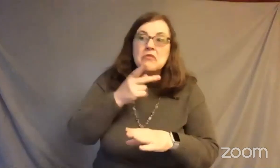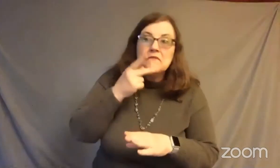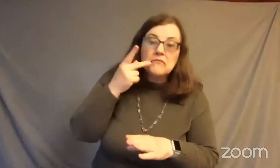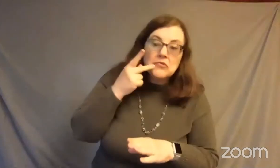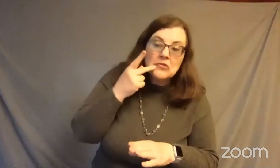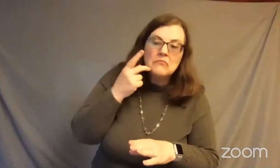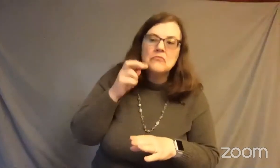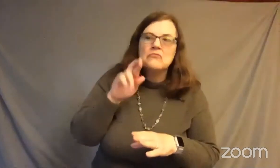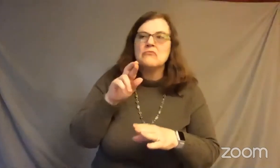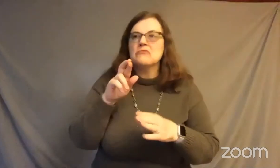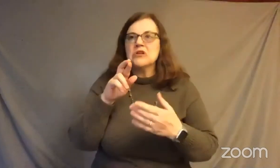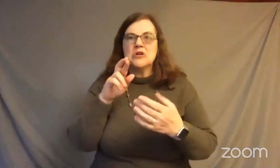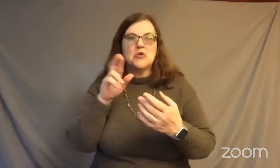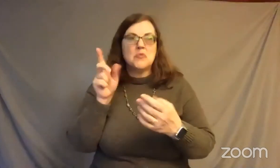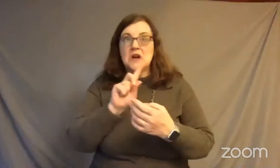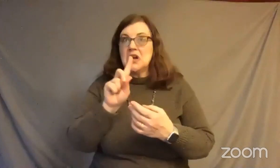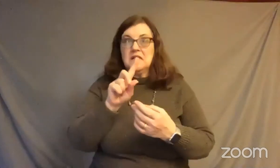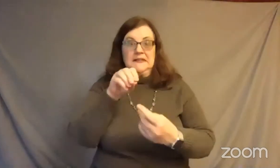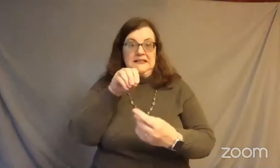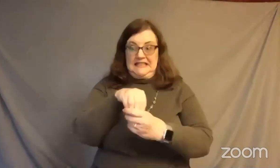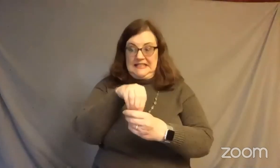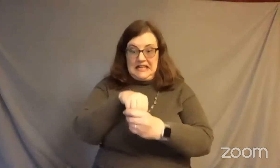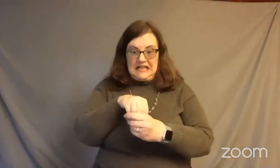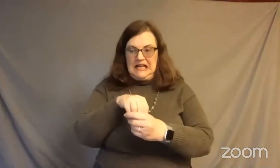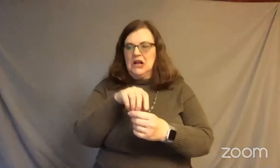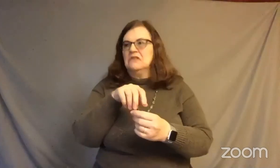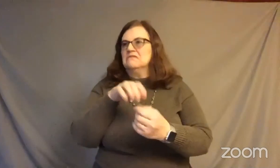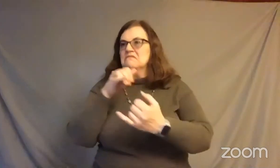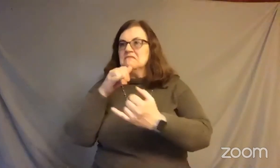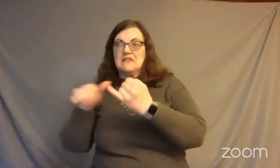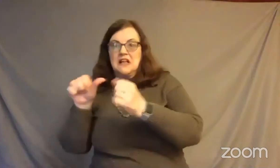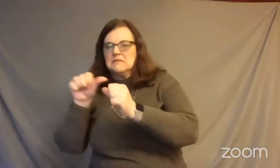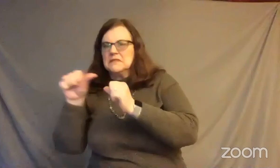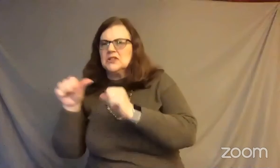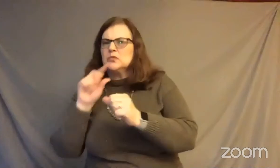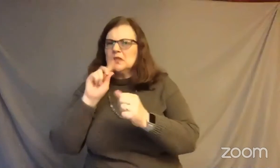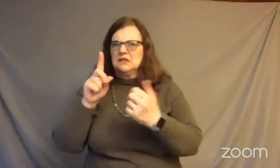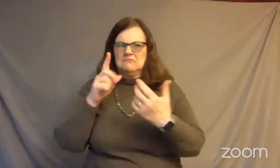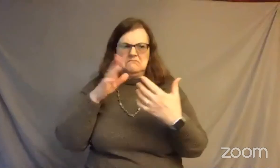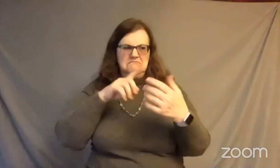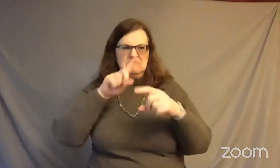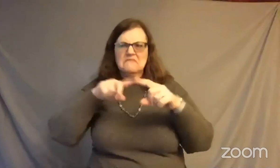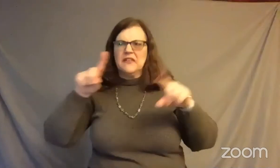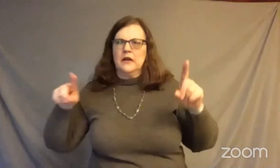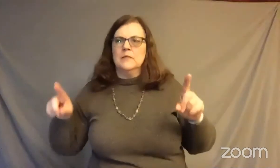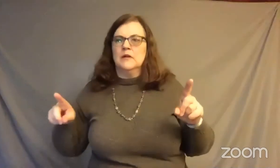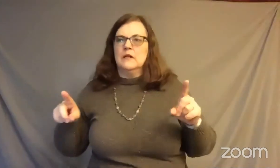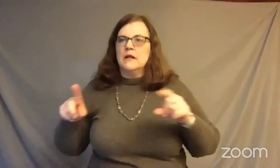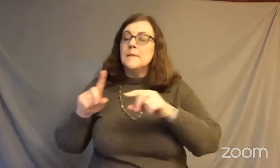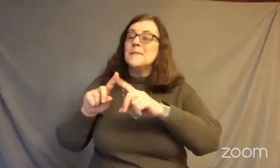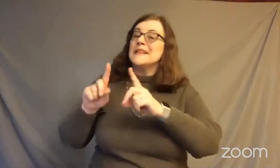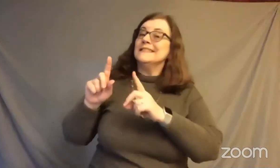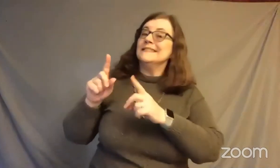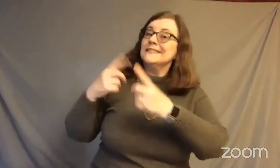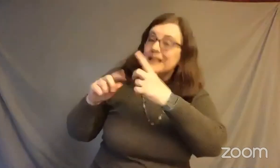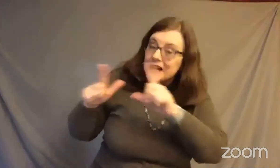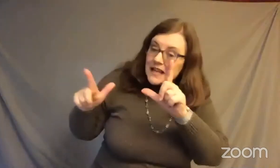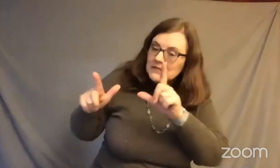is managed, whether it's on verb, whether it's on the production of the verb, whether it's the position in the sentence.